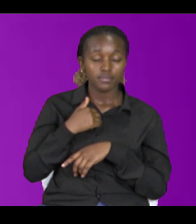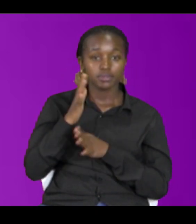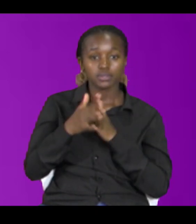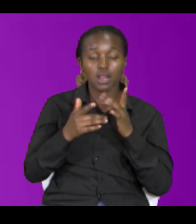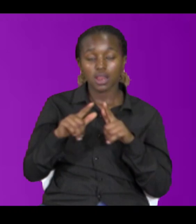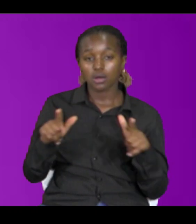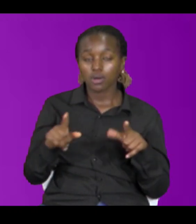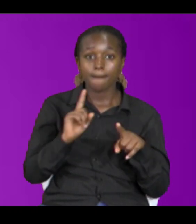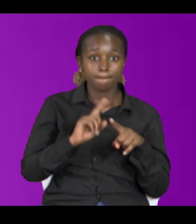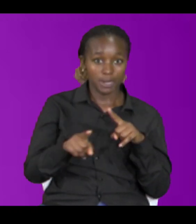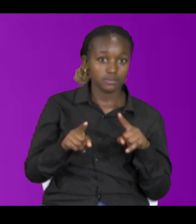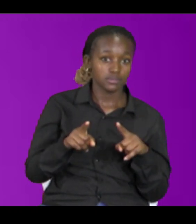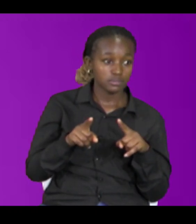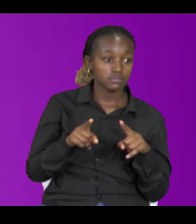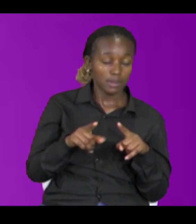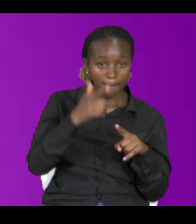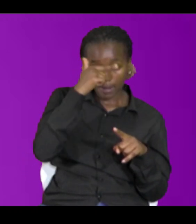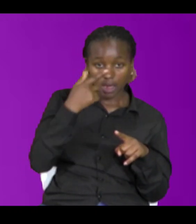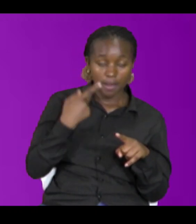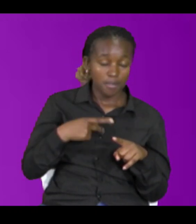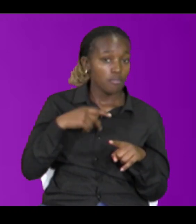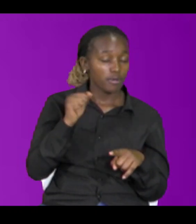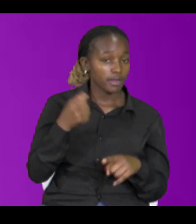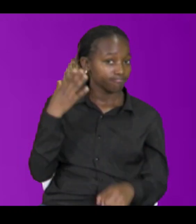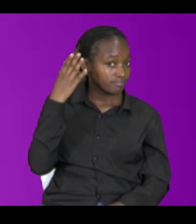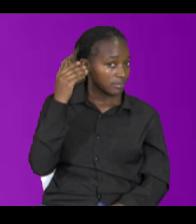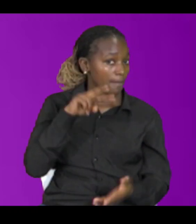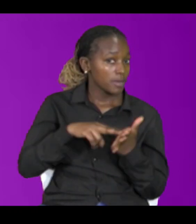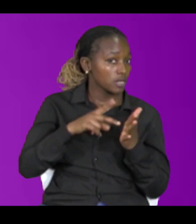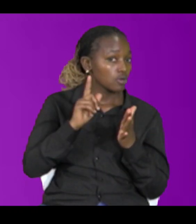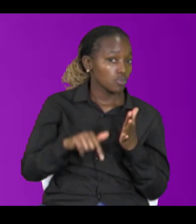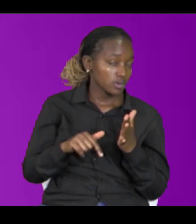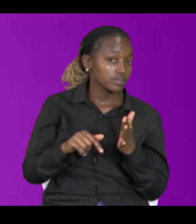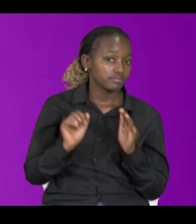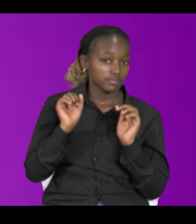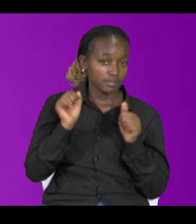speech because we can hear. So